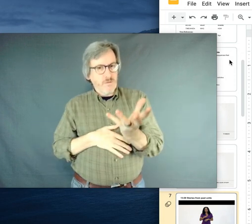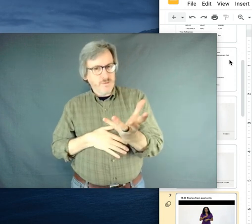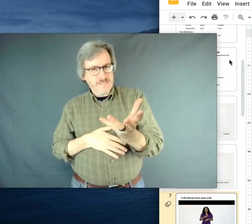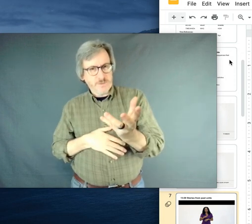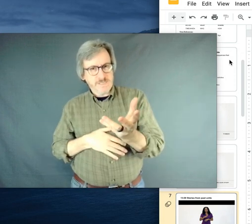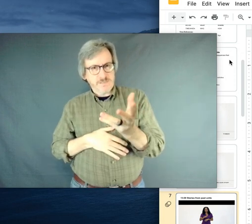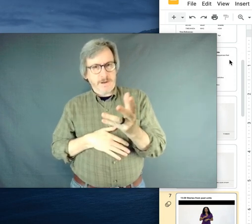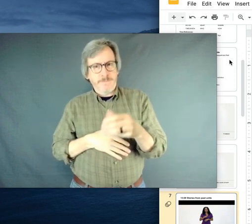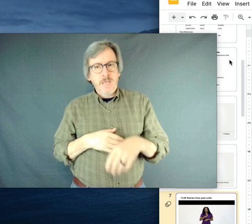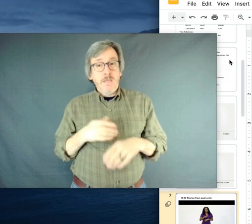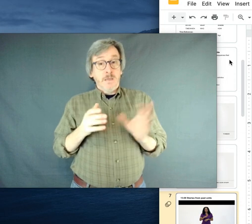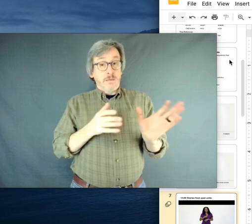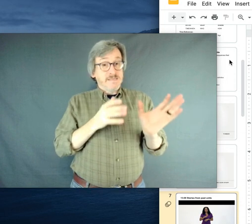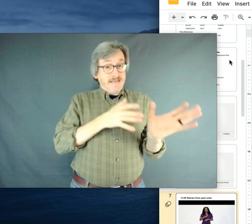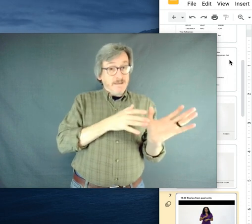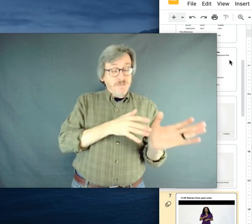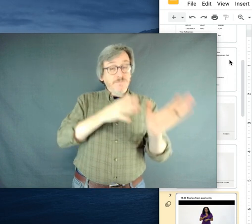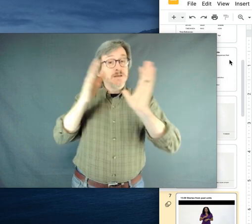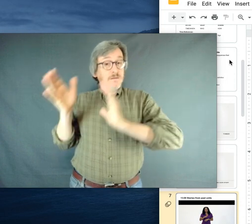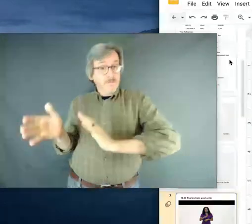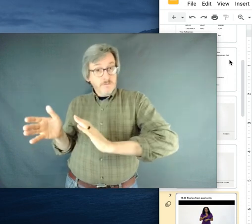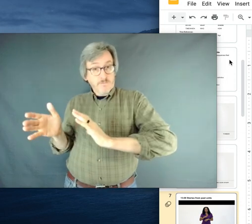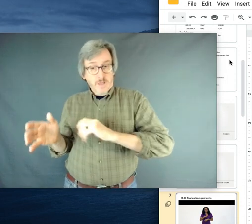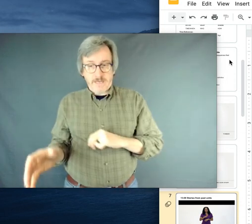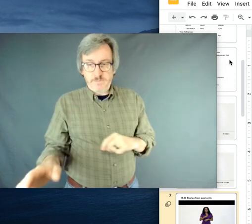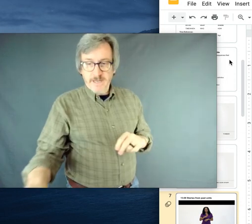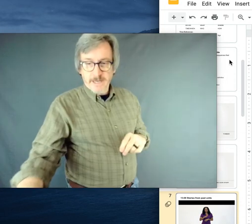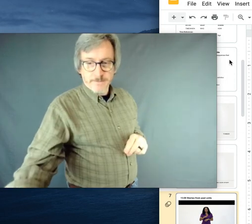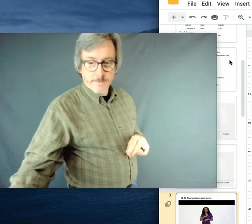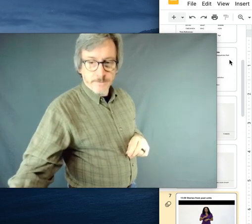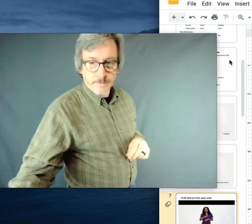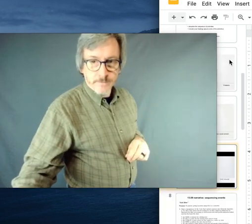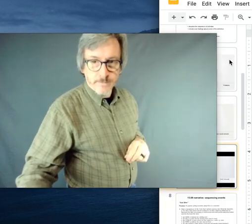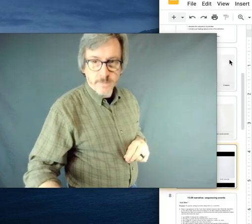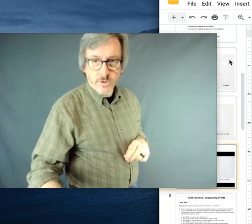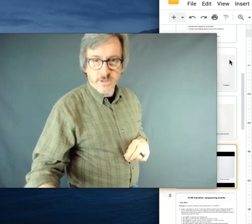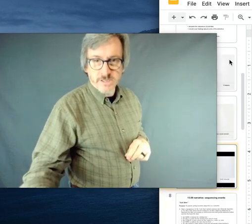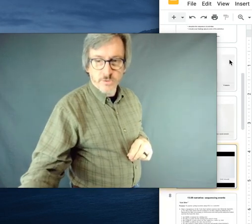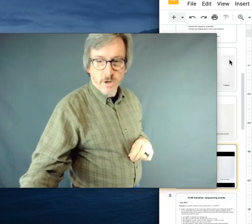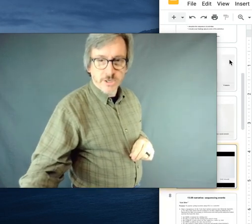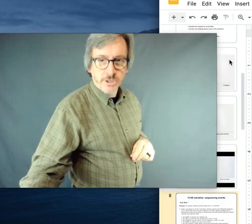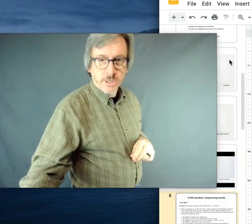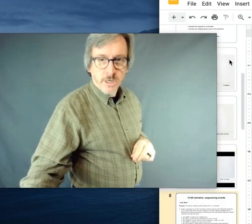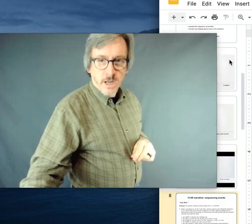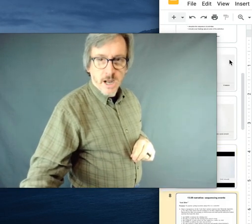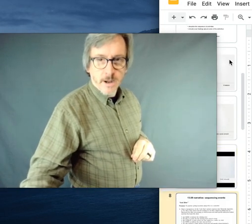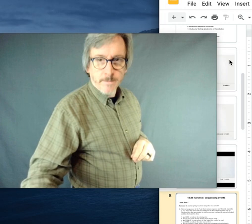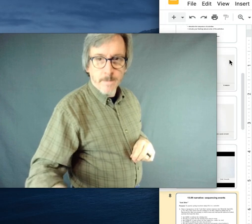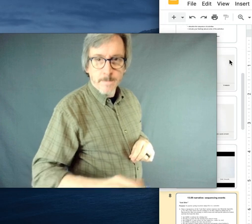all those sequences, right? Setting up something and explaining it, good things to watch.